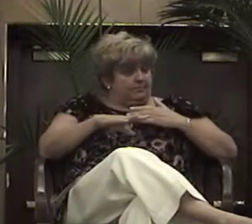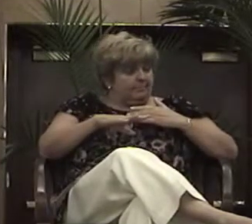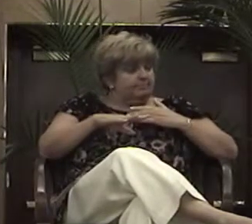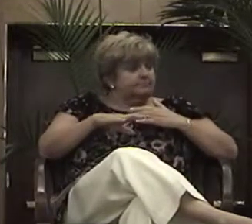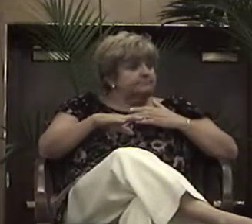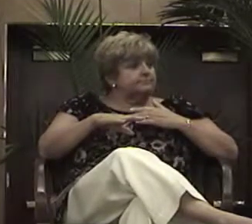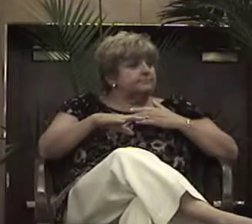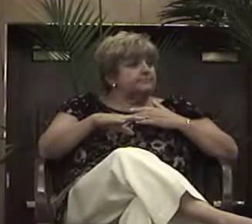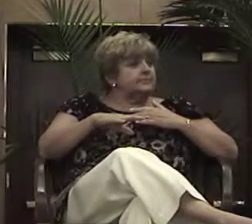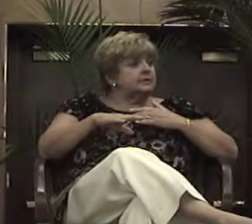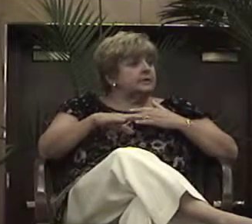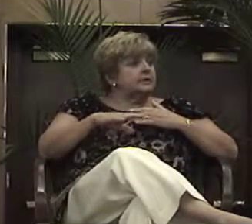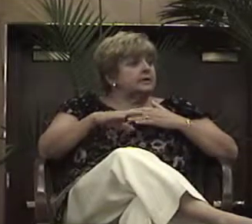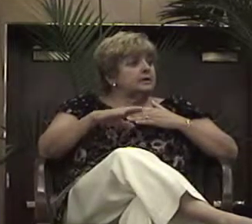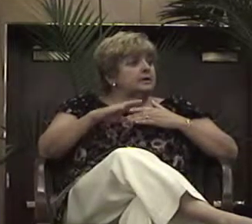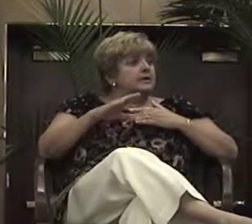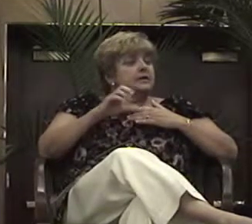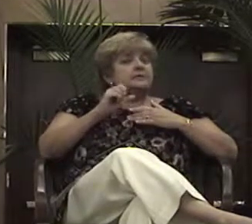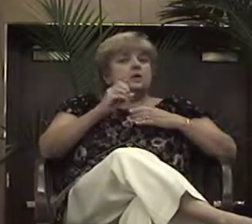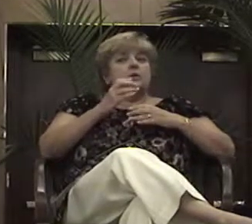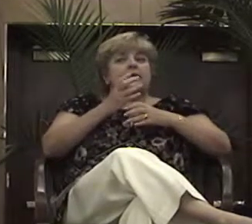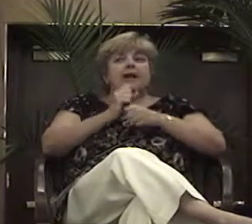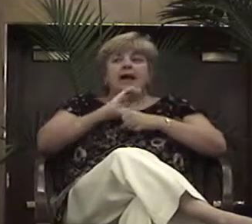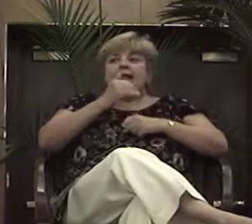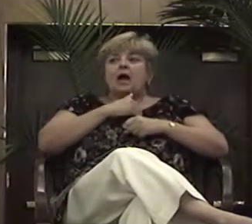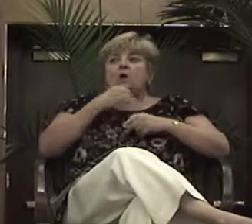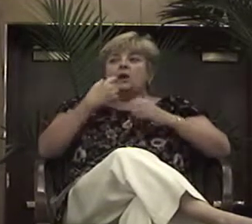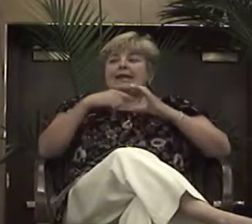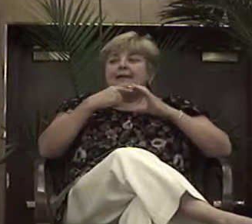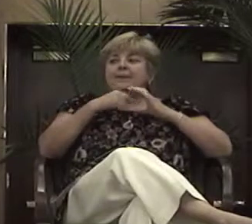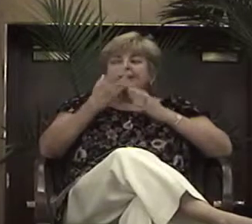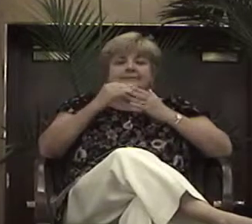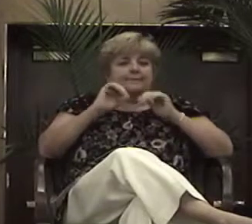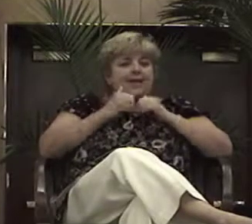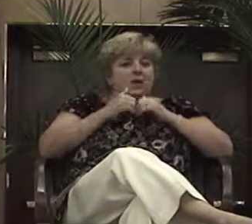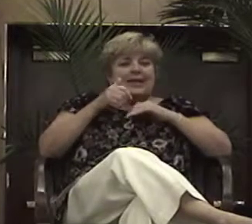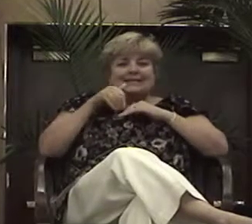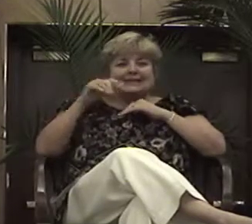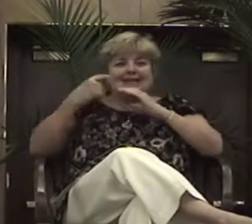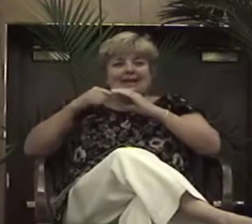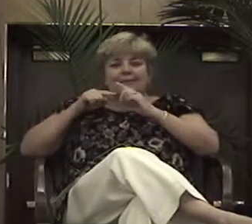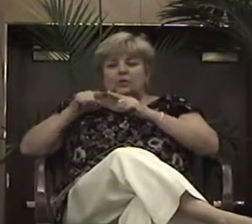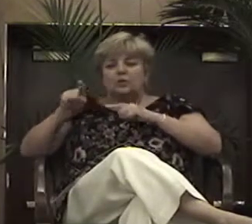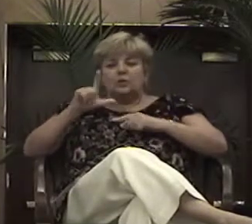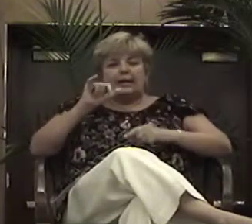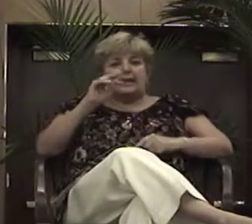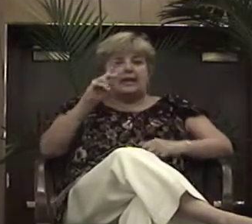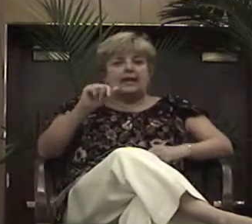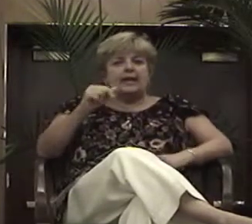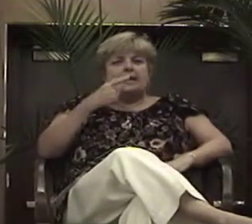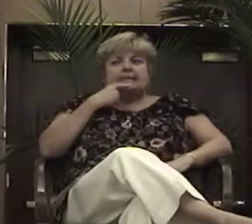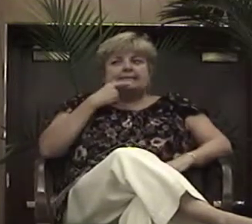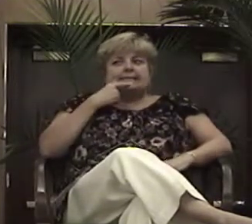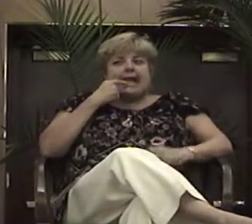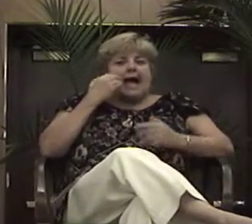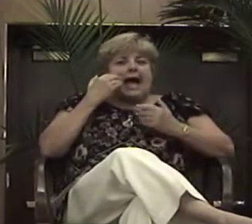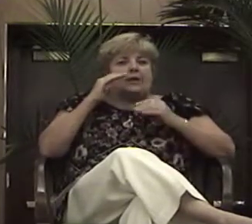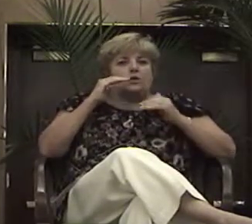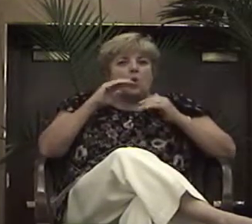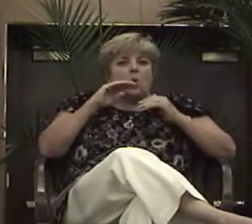And so he got our email somehow, and he sent an email to Linda. And he said, I don't know much about this Lew anymore,